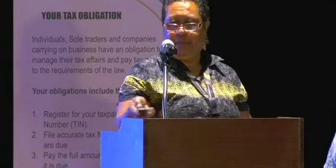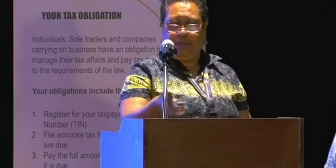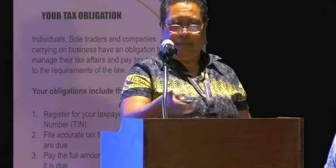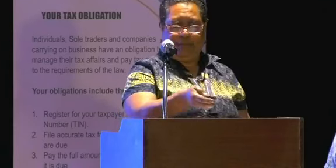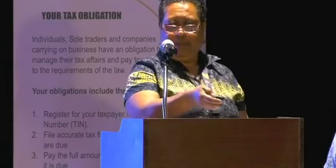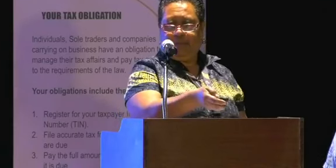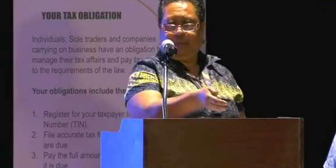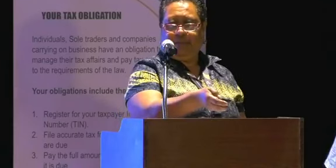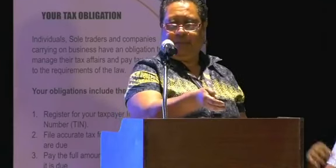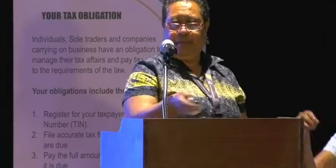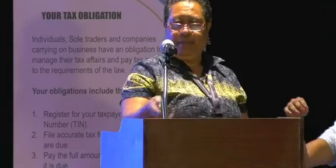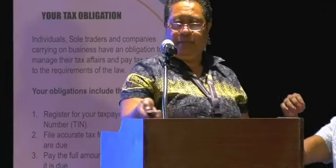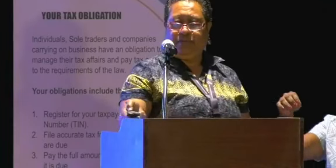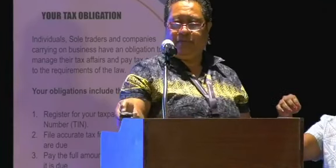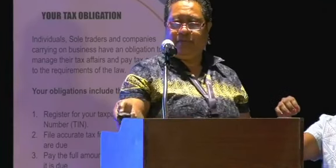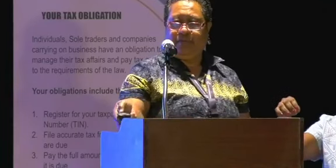again.